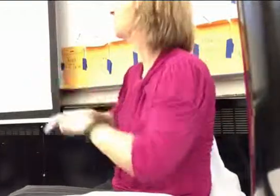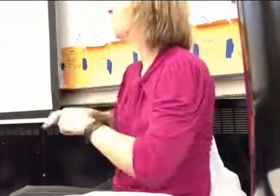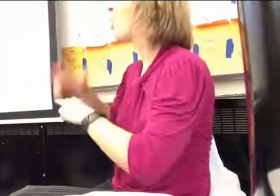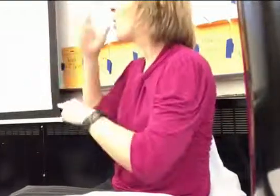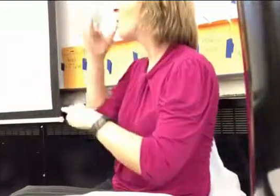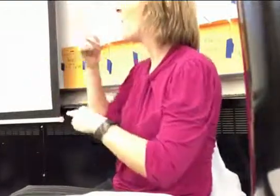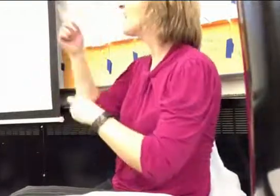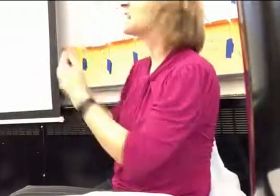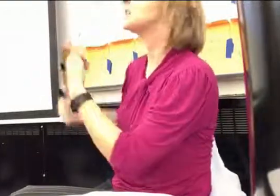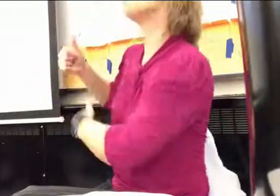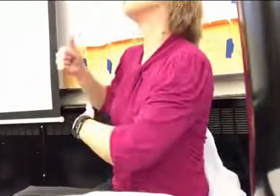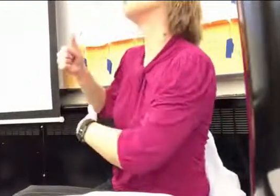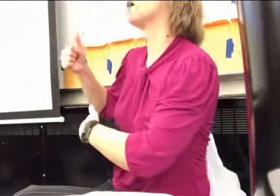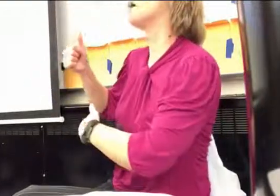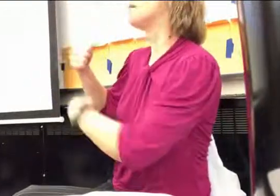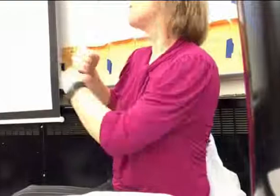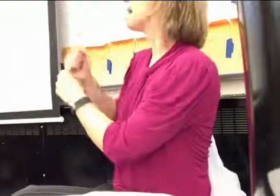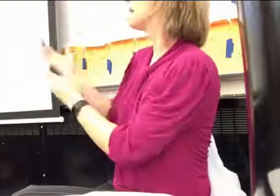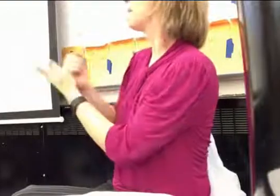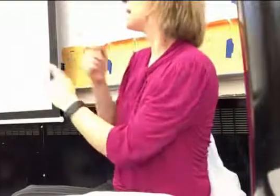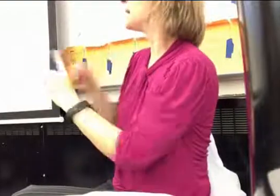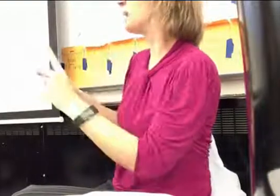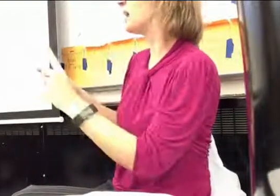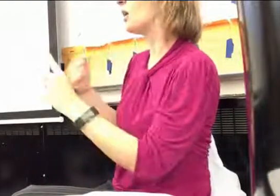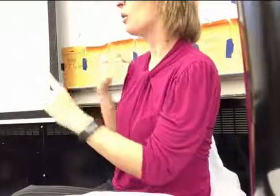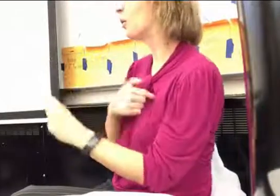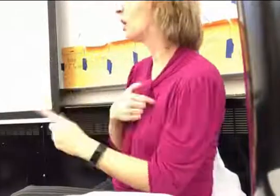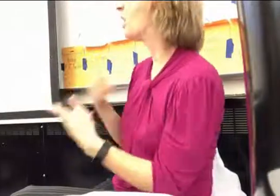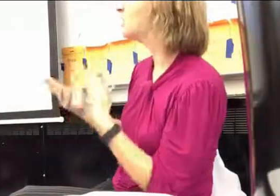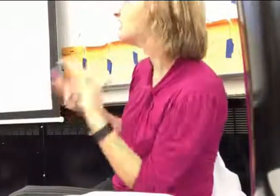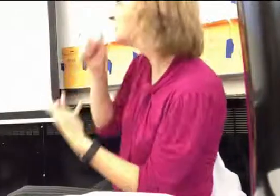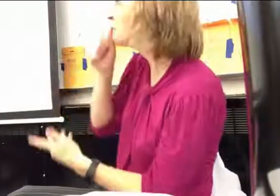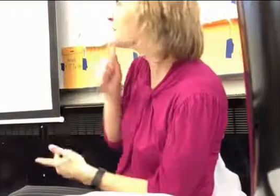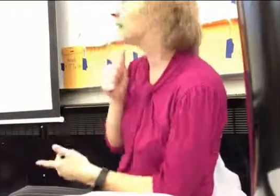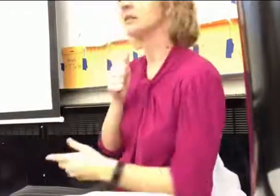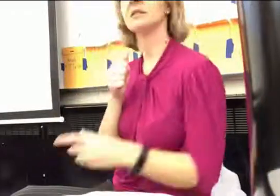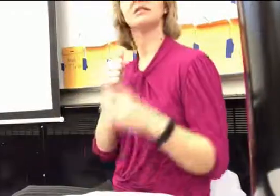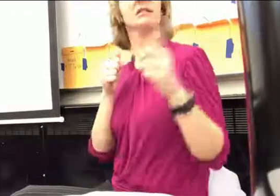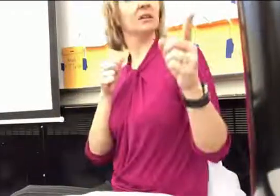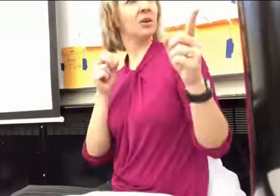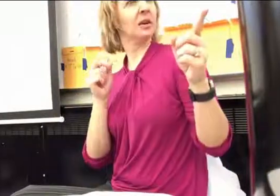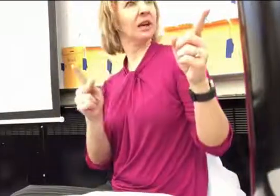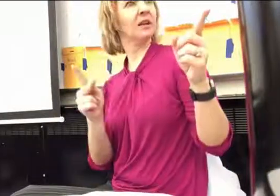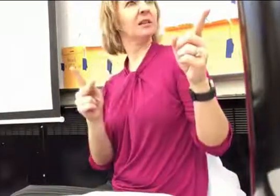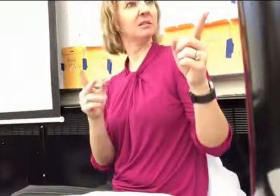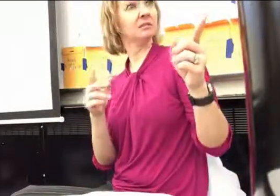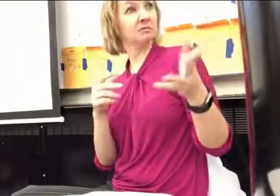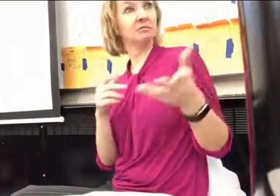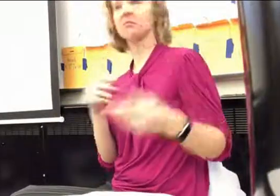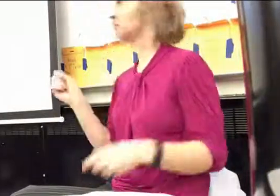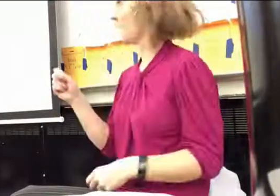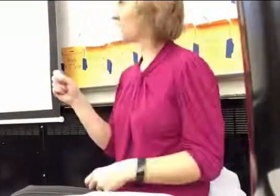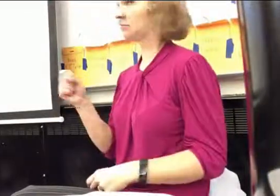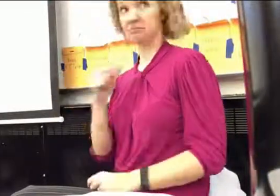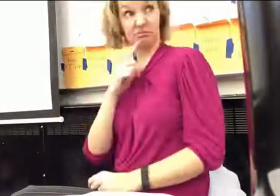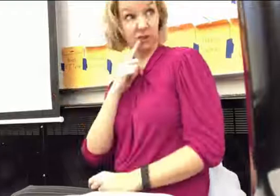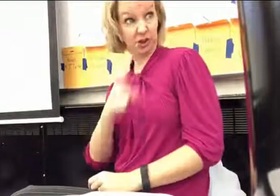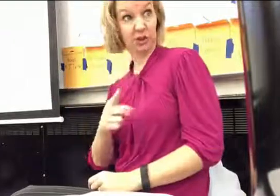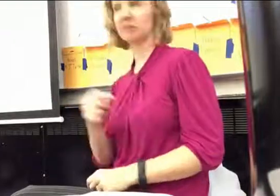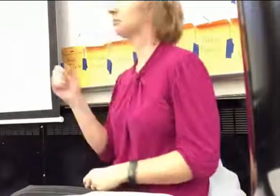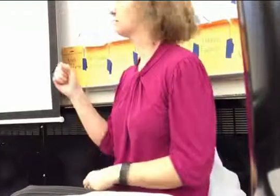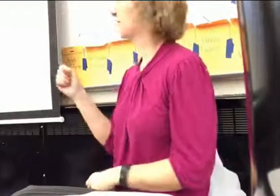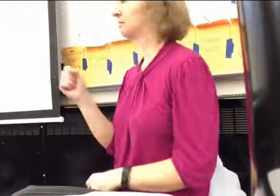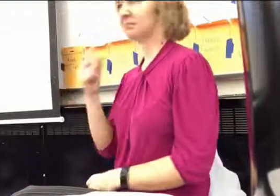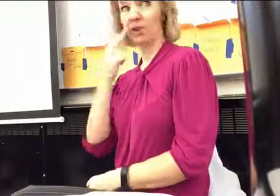making all this money when the little guy is actually suffering? You doing okay over there, by the way? Yeah. You sure? Okay. You look a